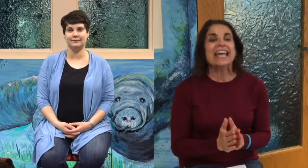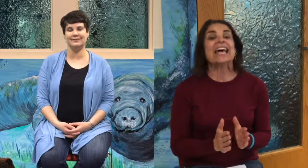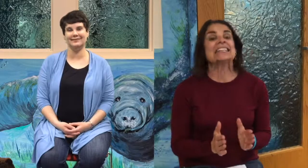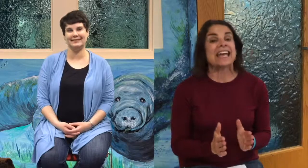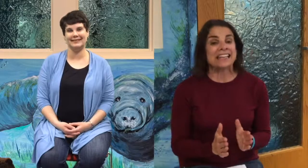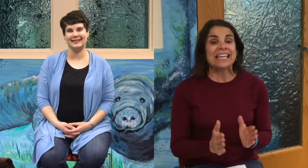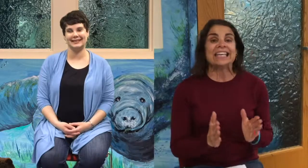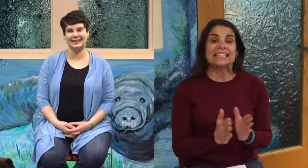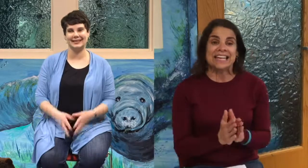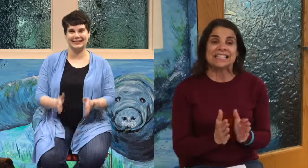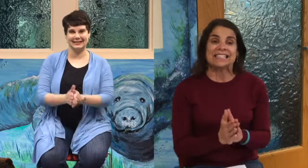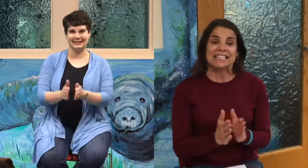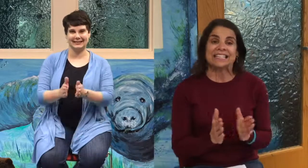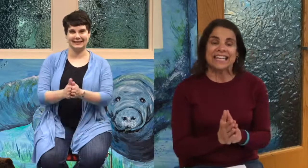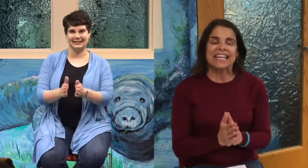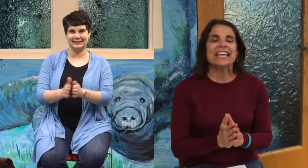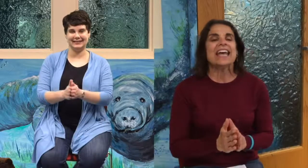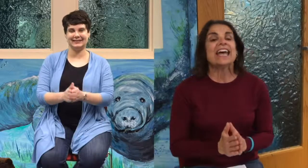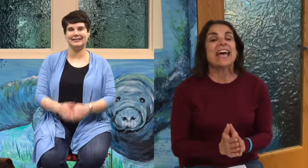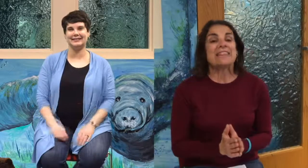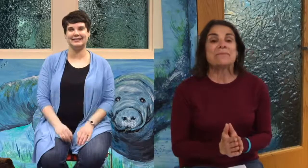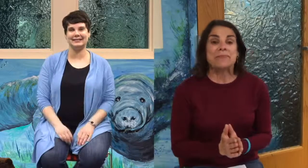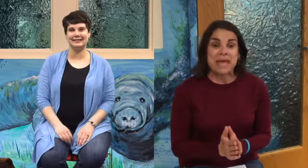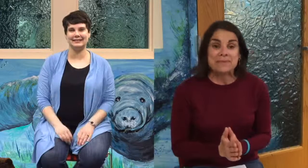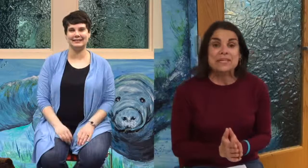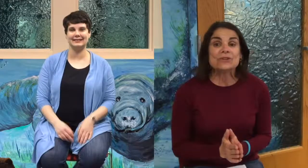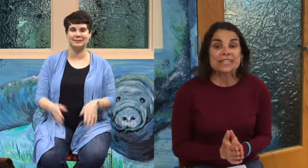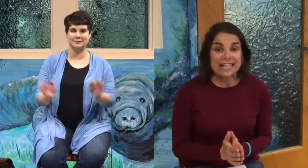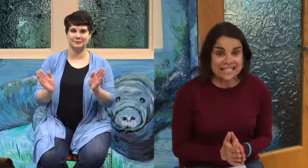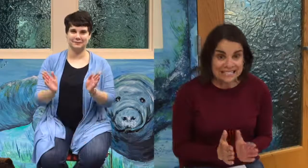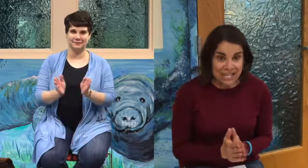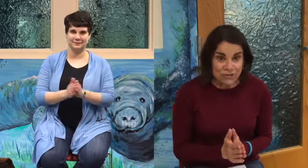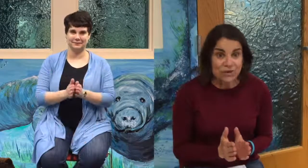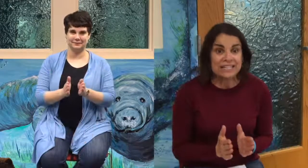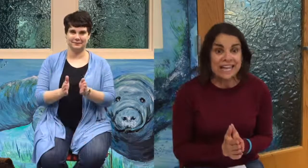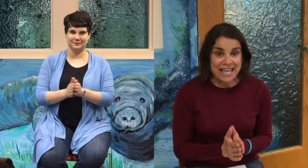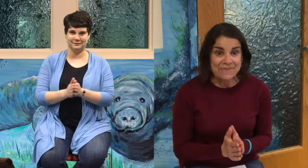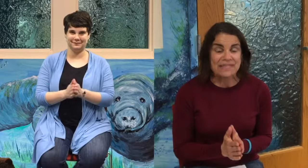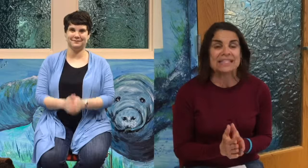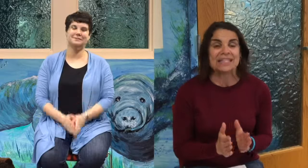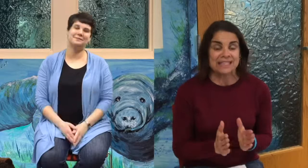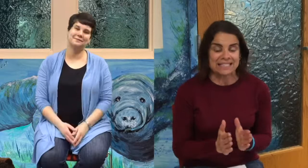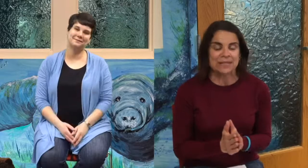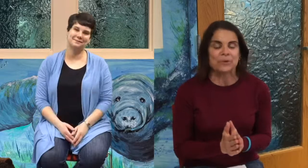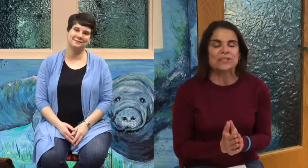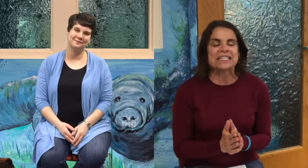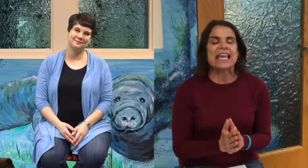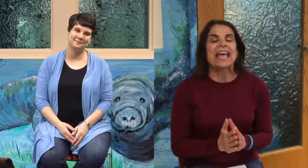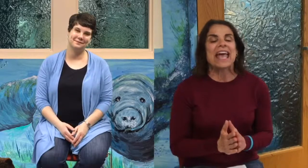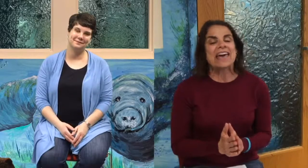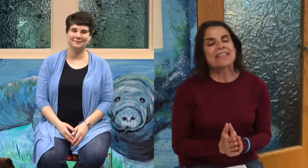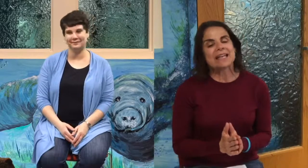and Natalie. And then baby, you can like say your name and the syllables. And then